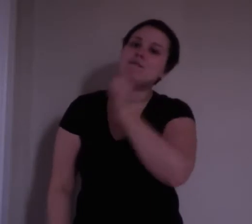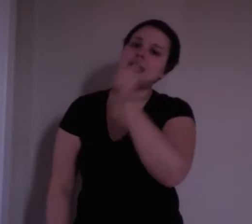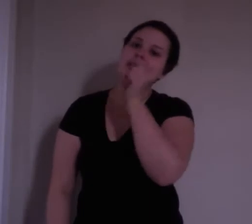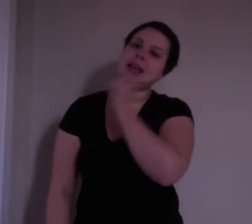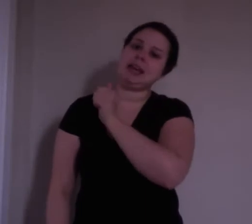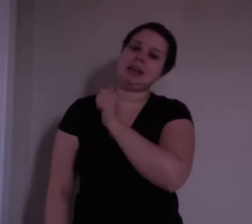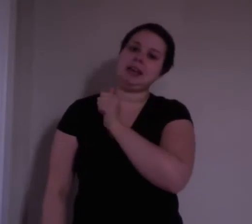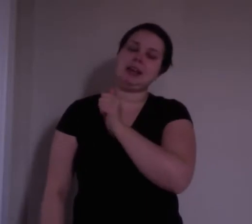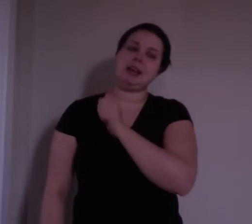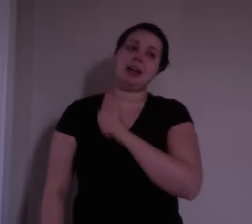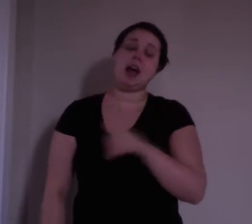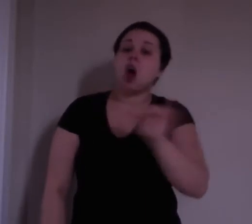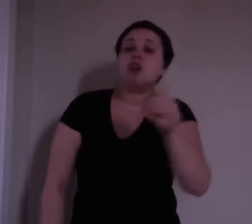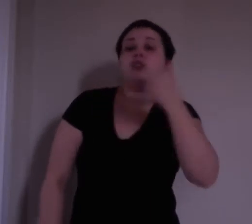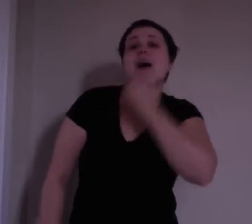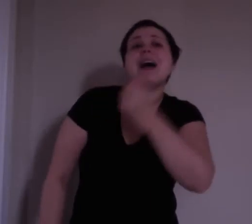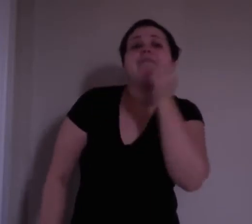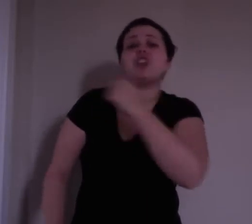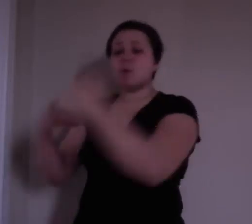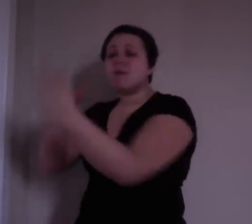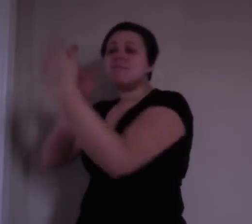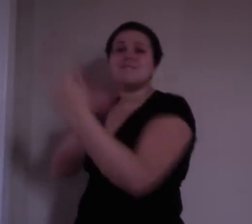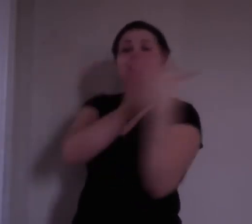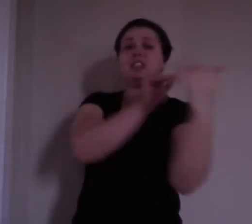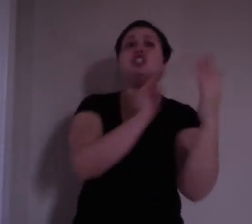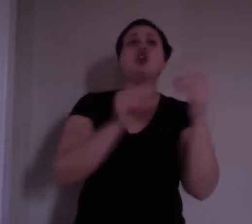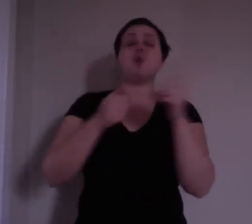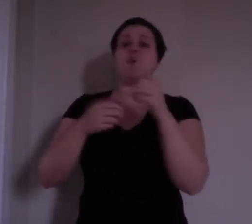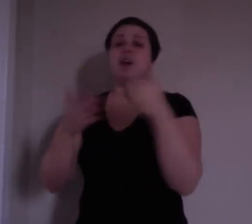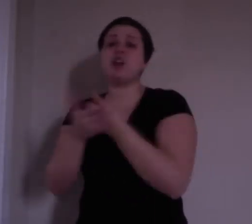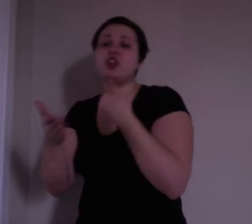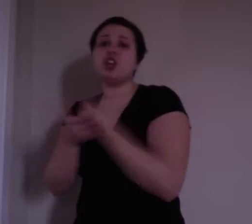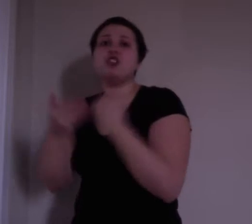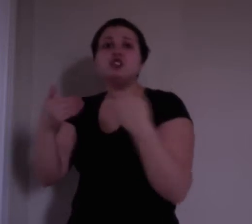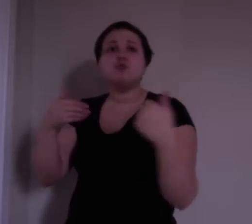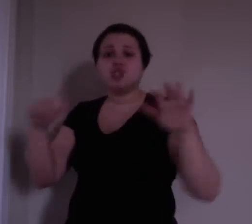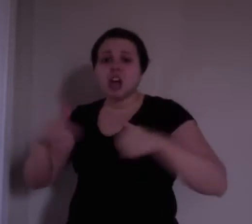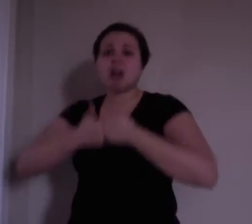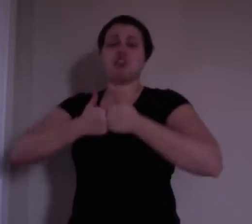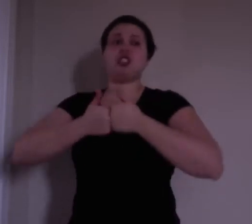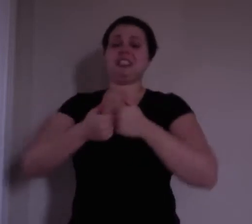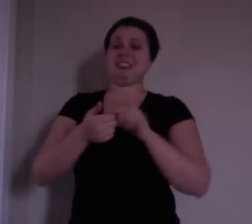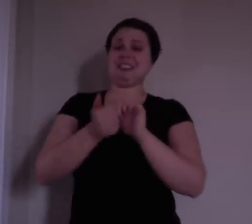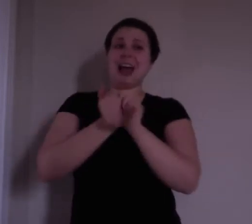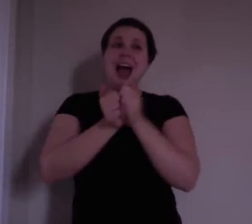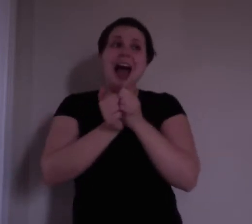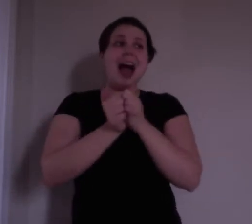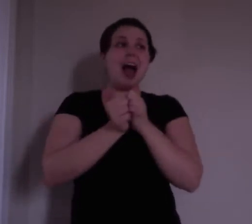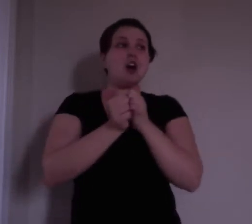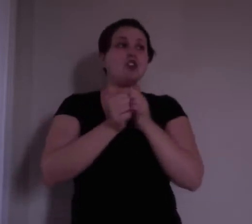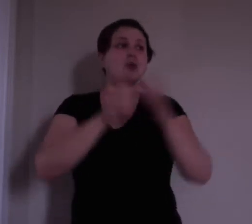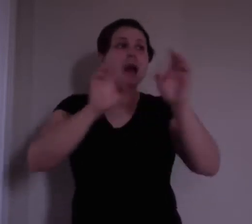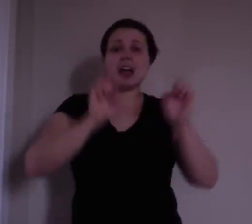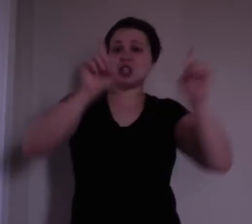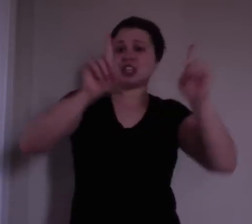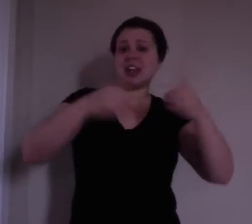And every day we're faced with new challenges, how to educate the public, but in a digestible way. Because let's face it, if